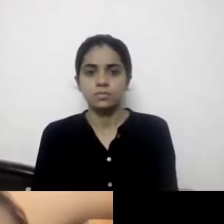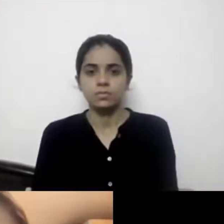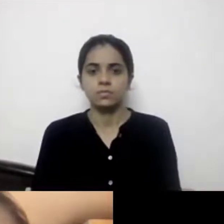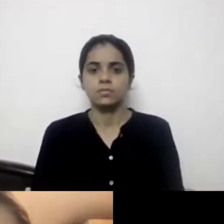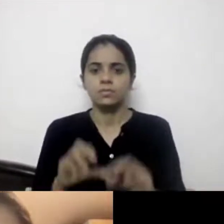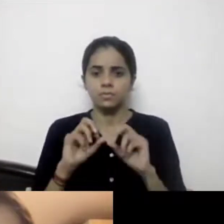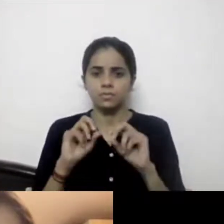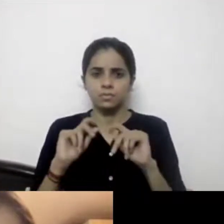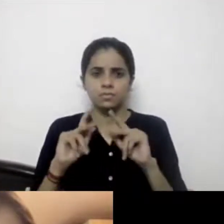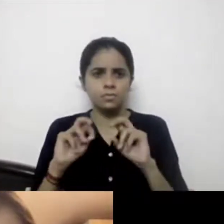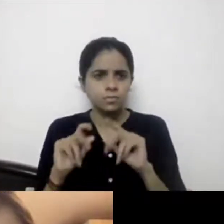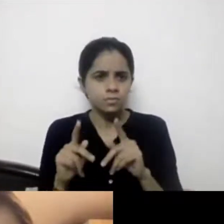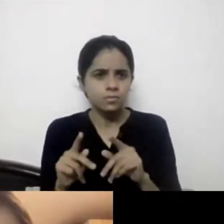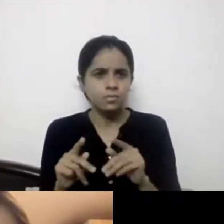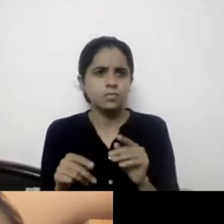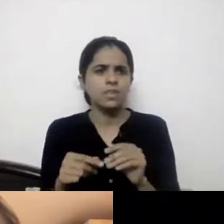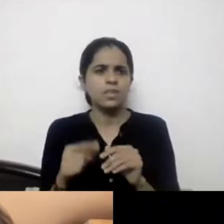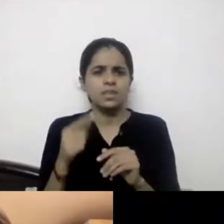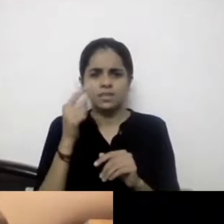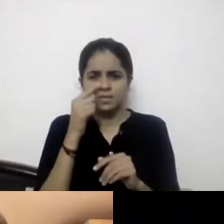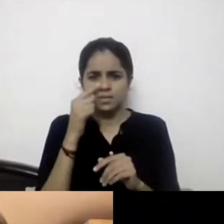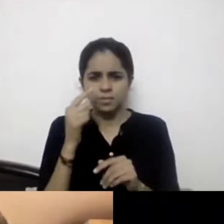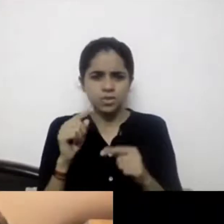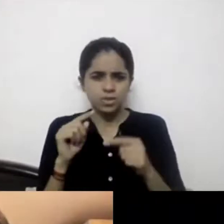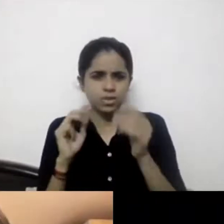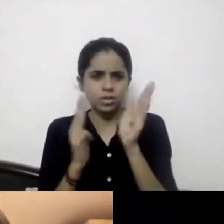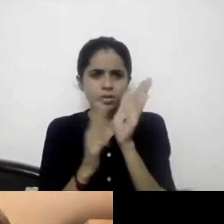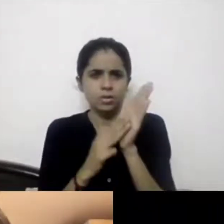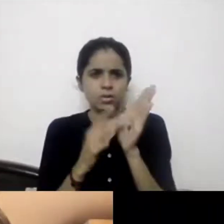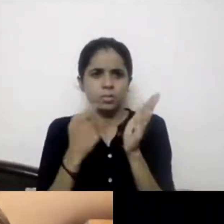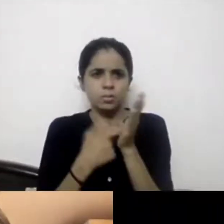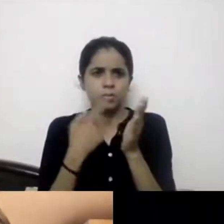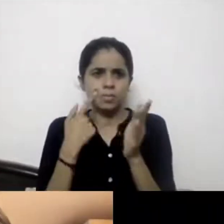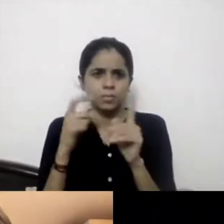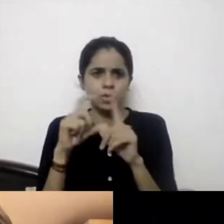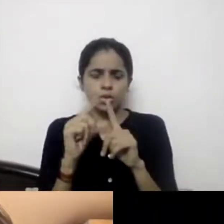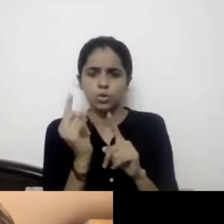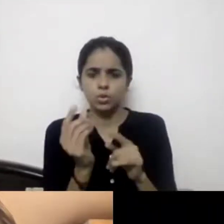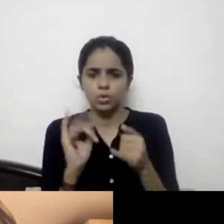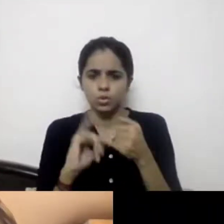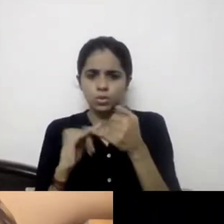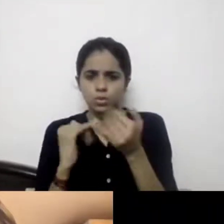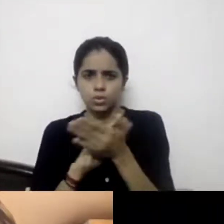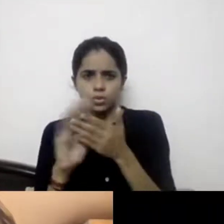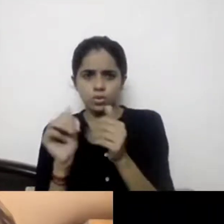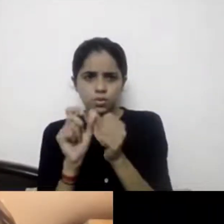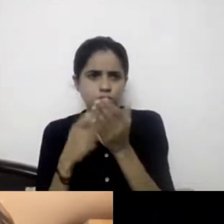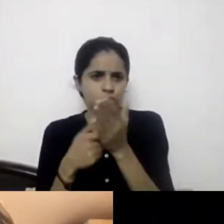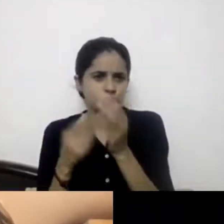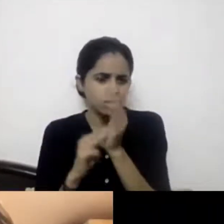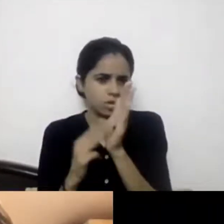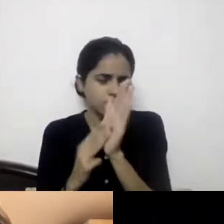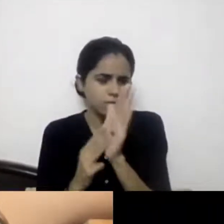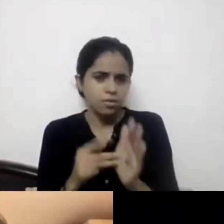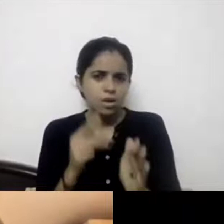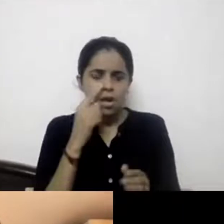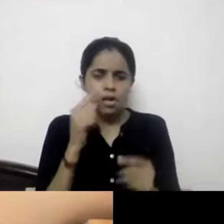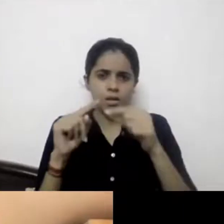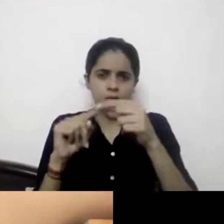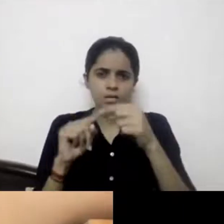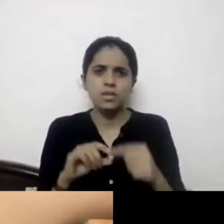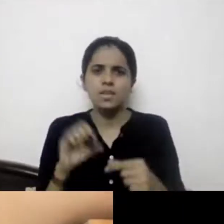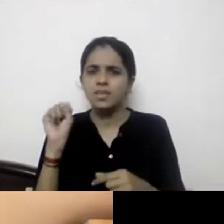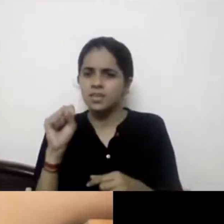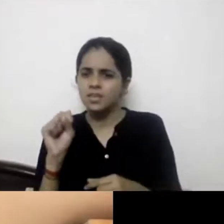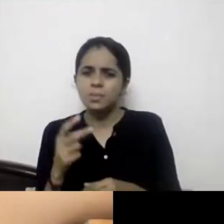Okay, so our first question is from Mridu Sharma. Can you please unmute yourself? Yes, ma'am.